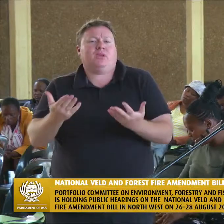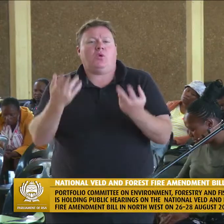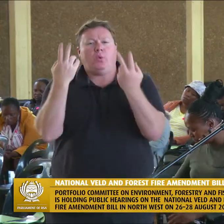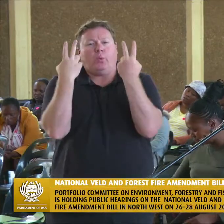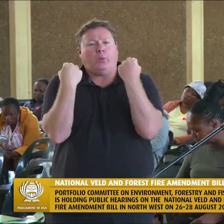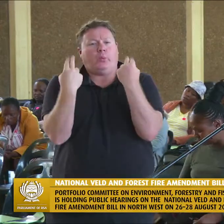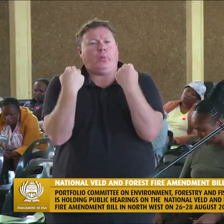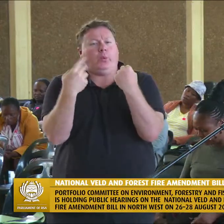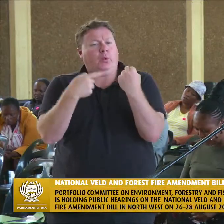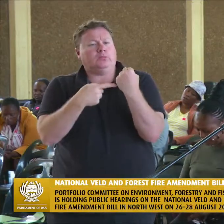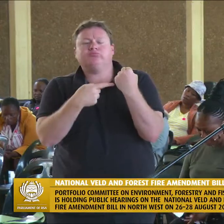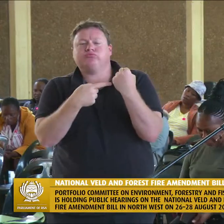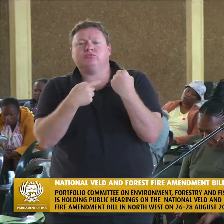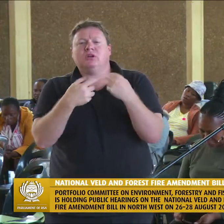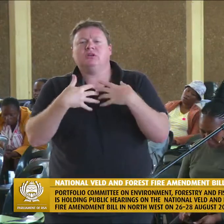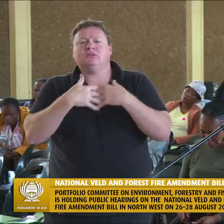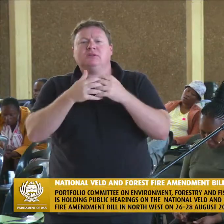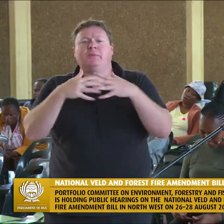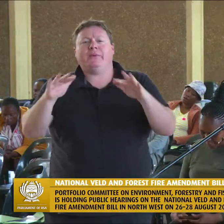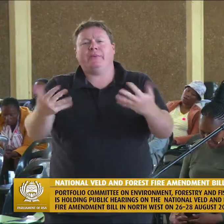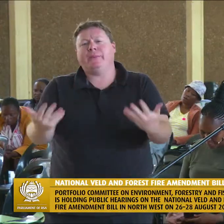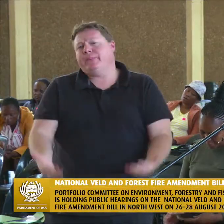one going to function